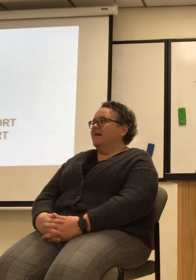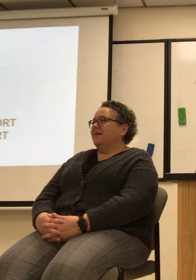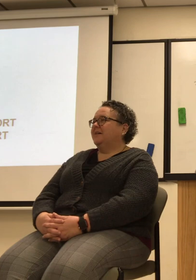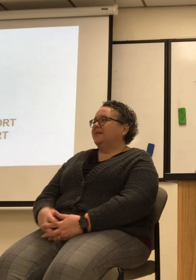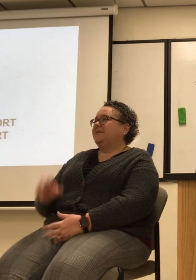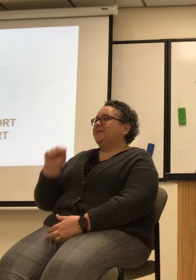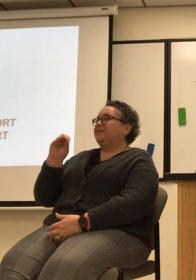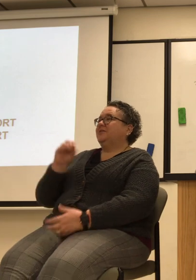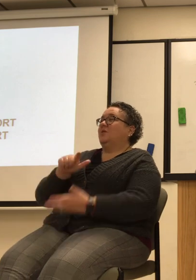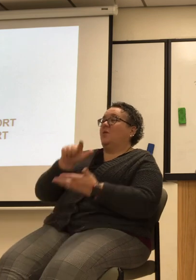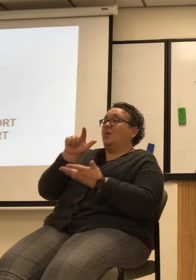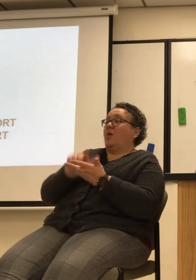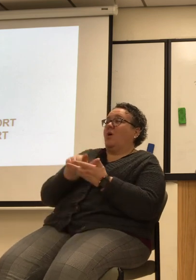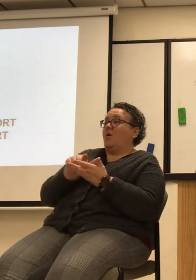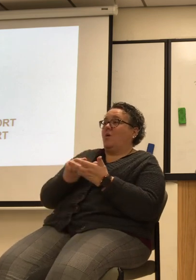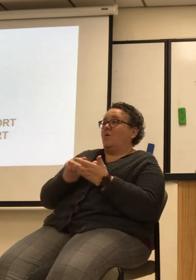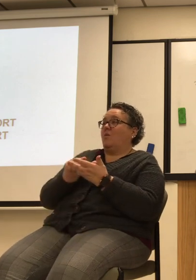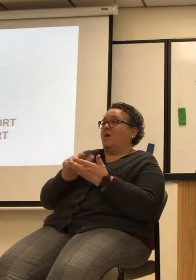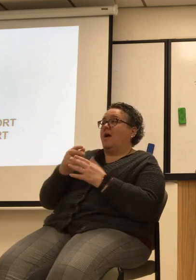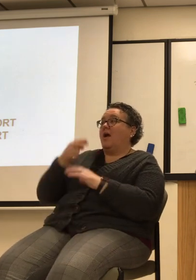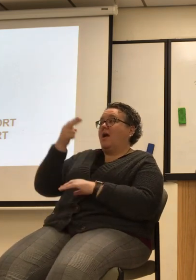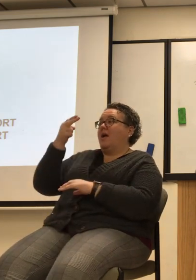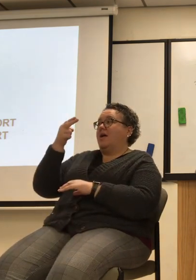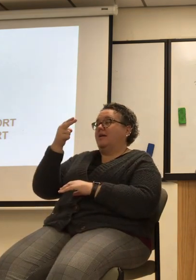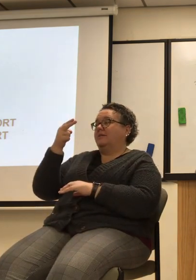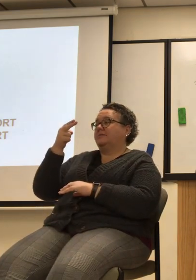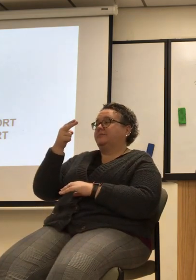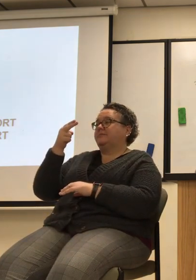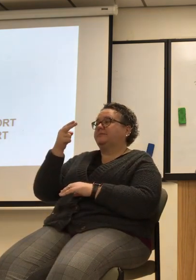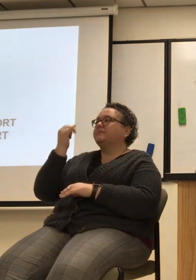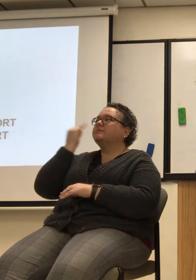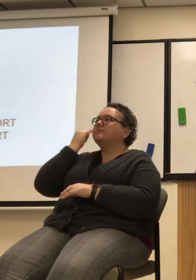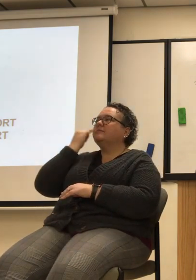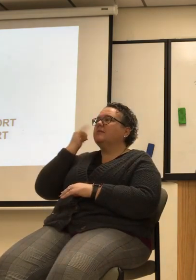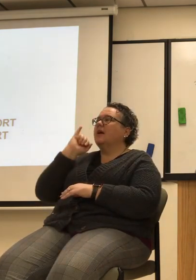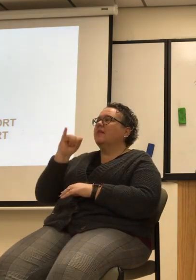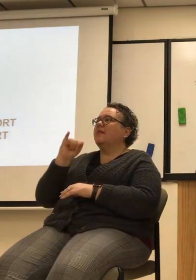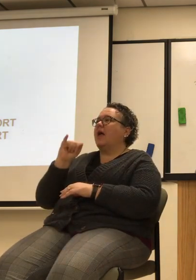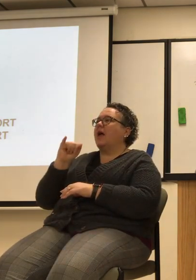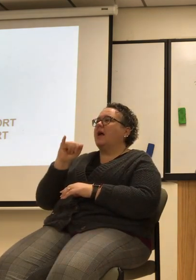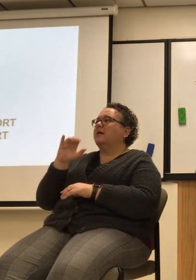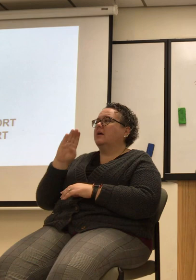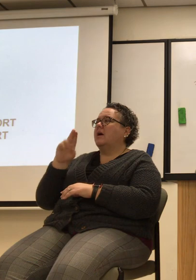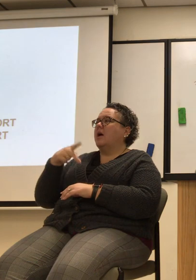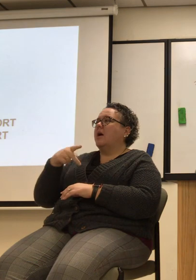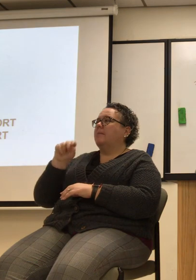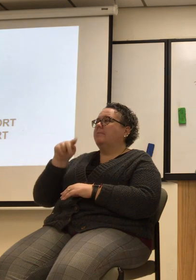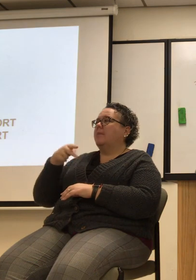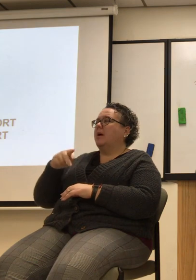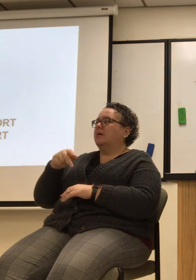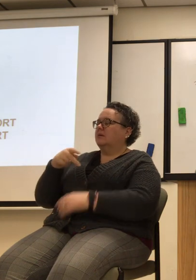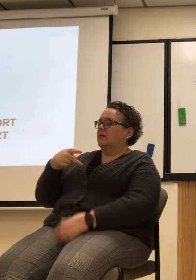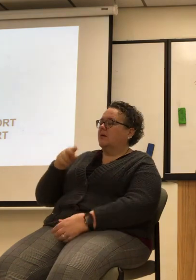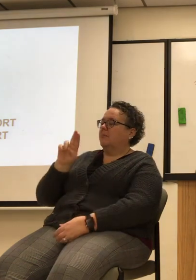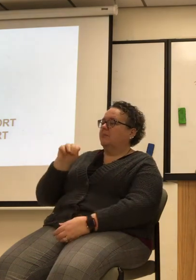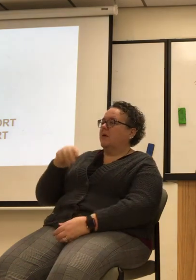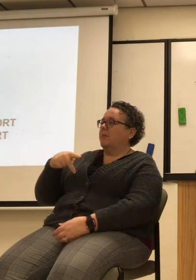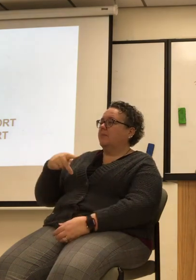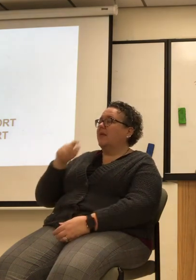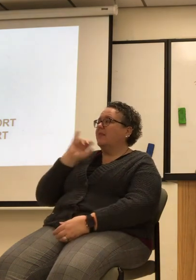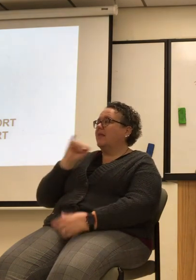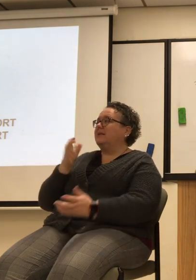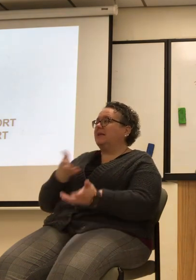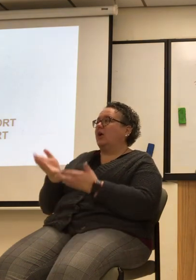So low, high, let's say that that pump is a carrier for the red molecule.